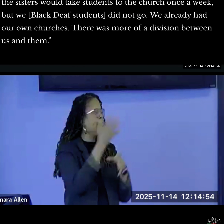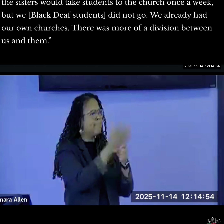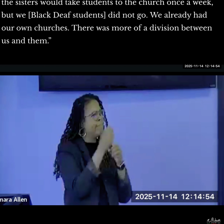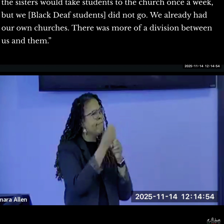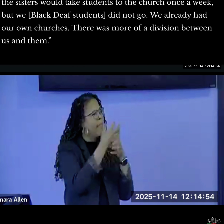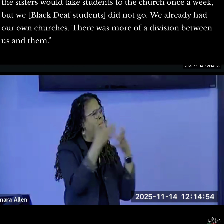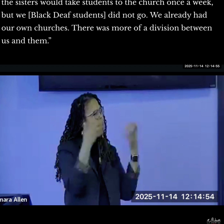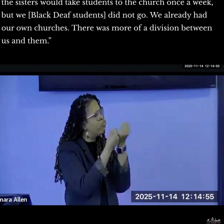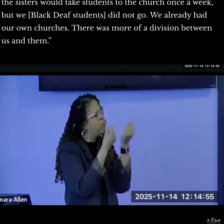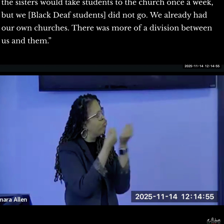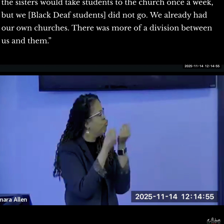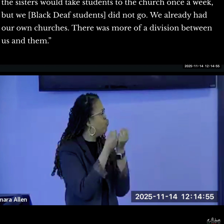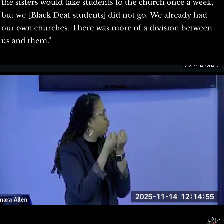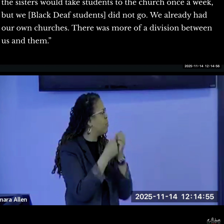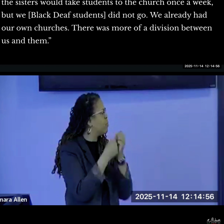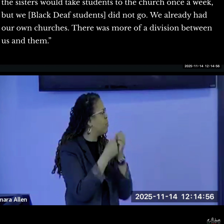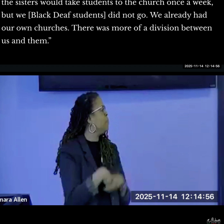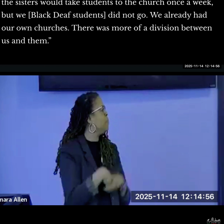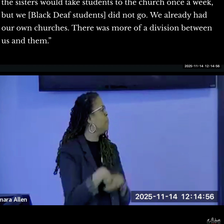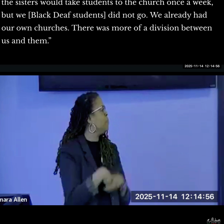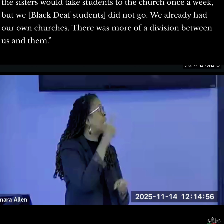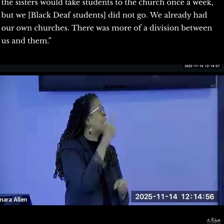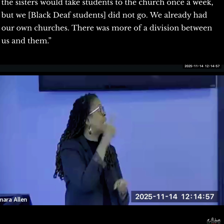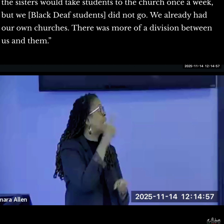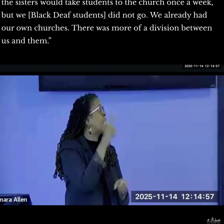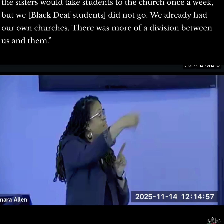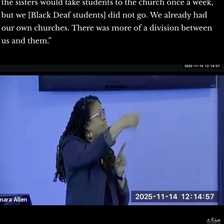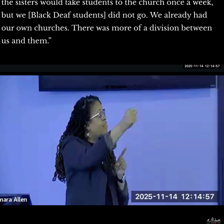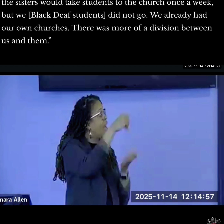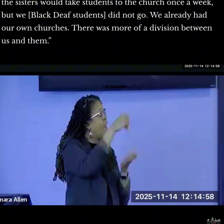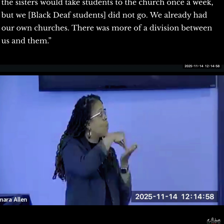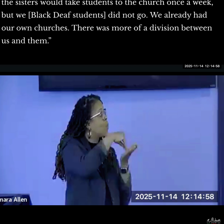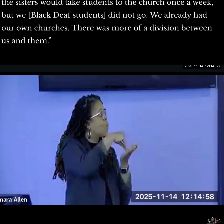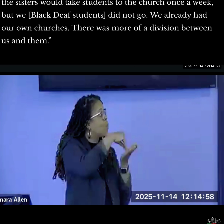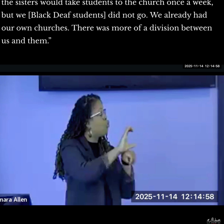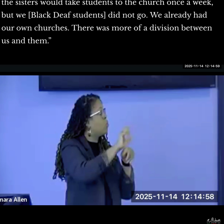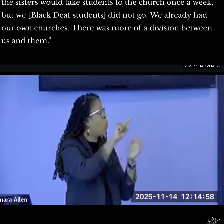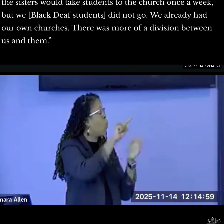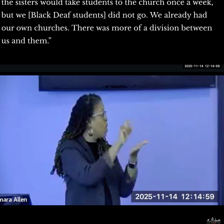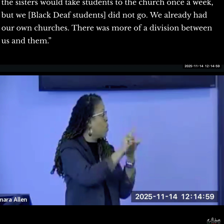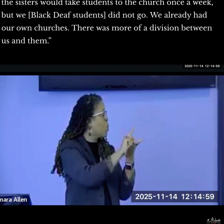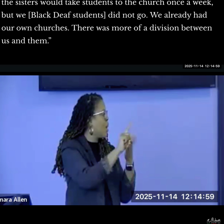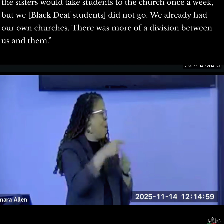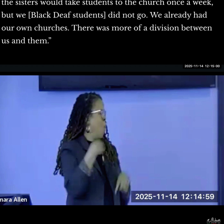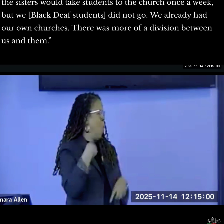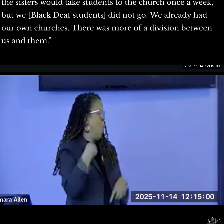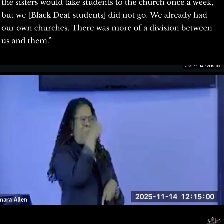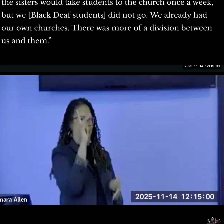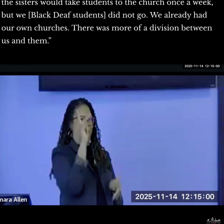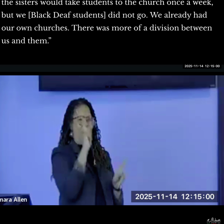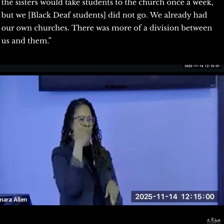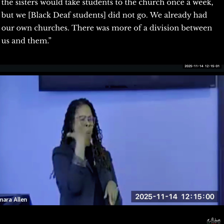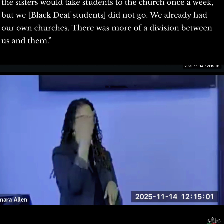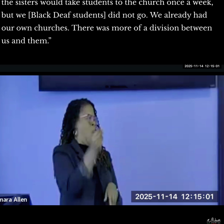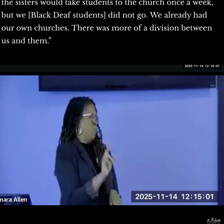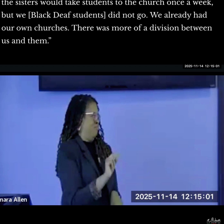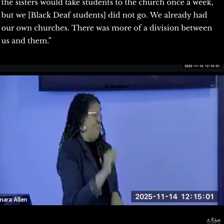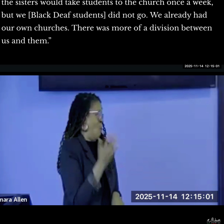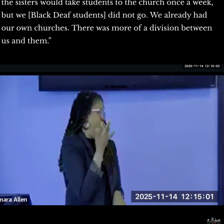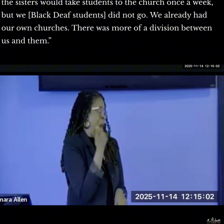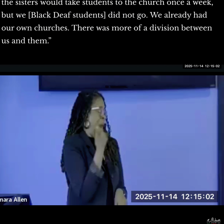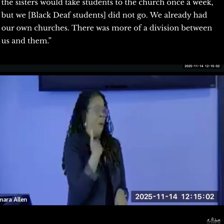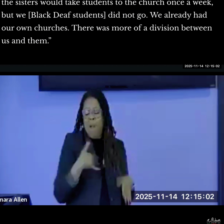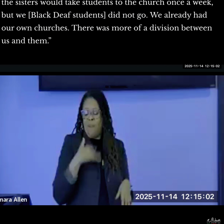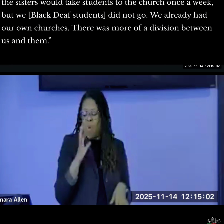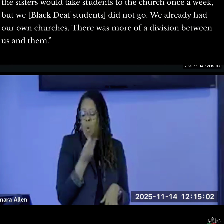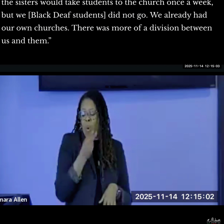And the quote says, I wasn't getting much help compared to the Latinx students, and other students seemed to get a lot more. The sisters would take students to the church